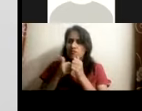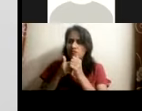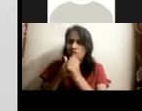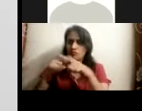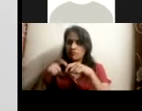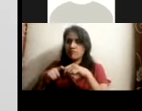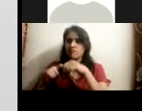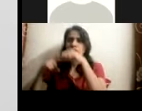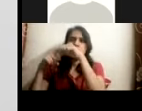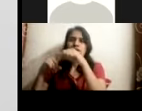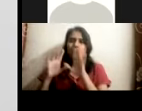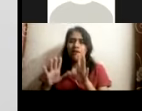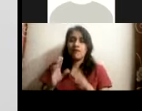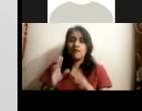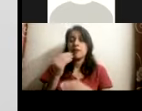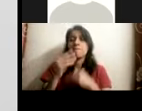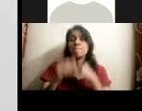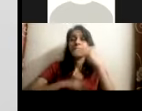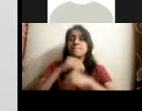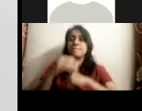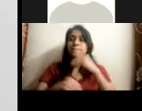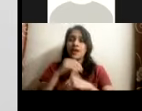mixed methods, we do adopt